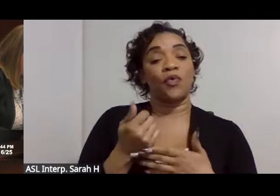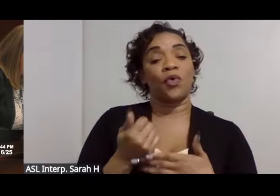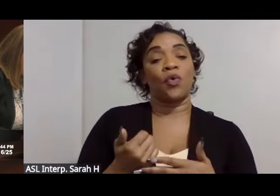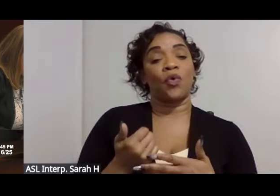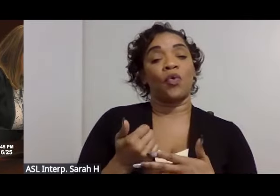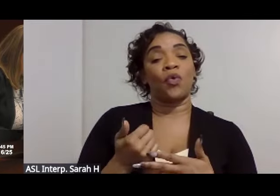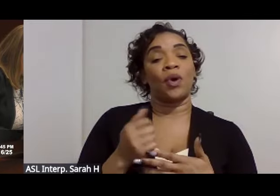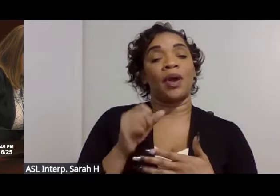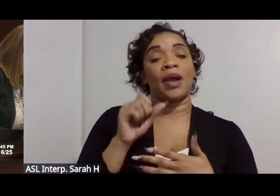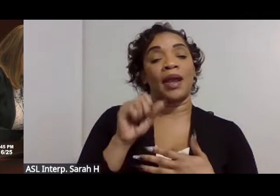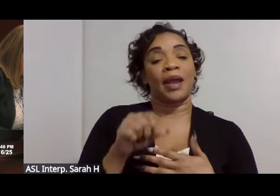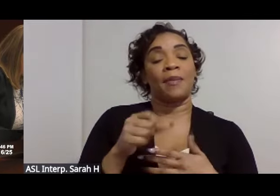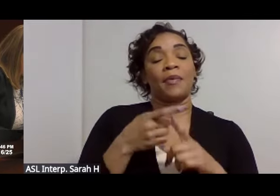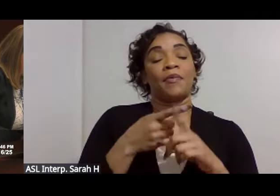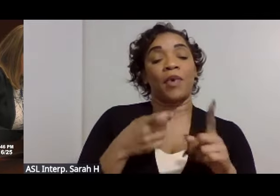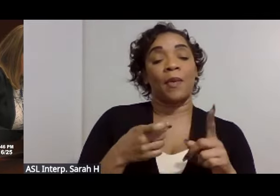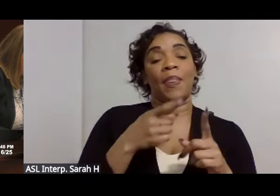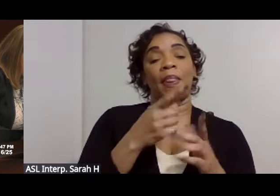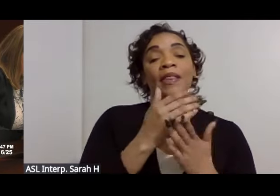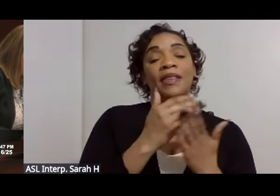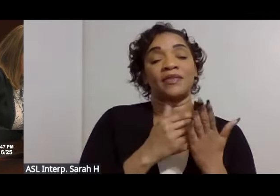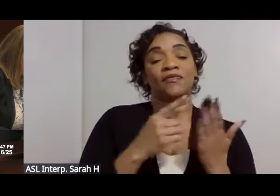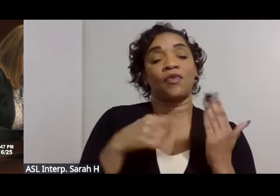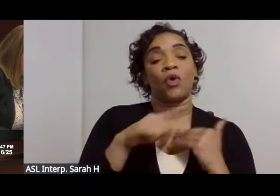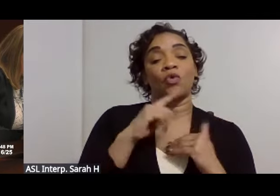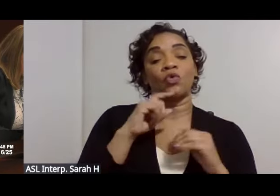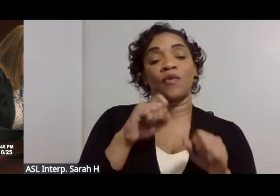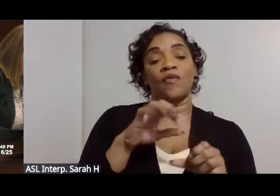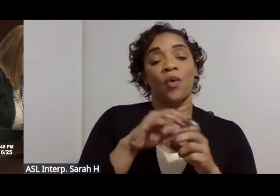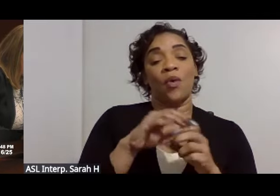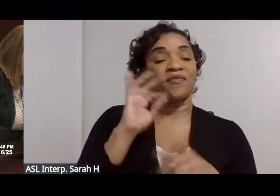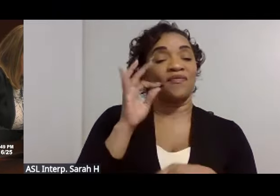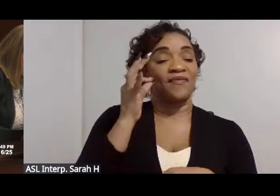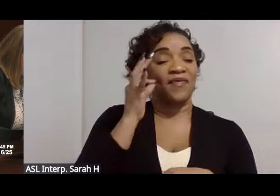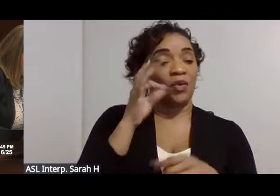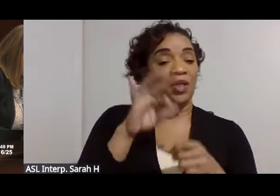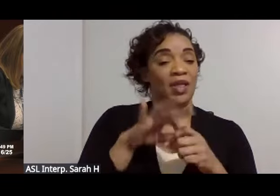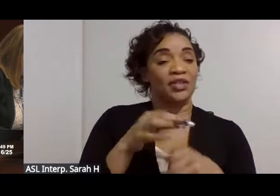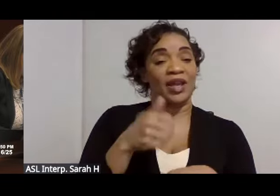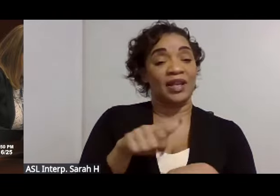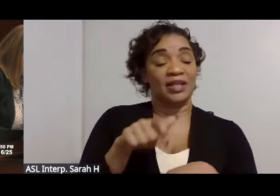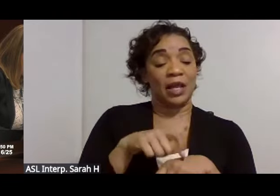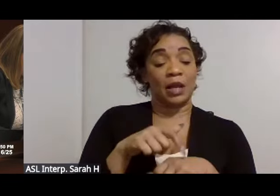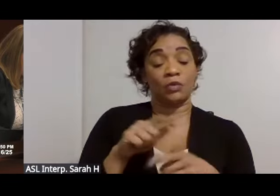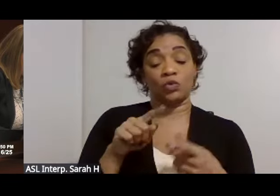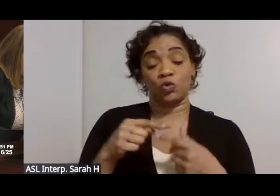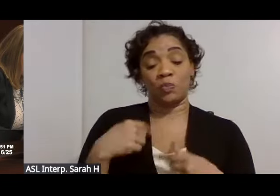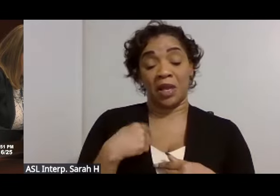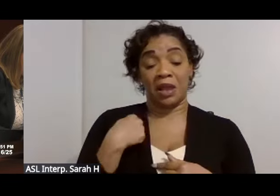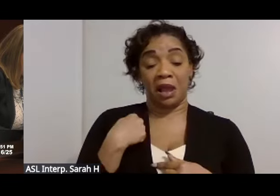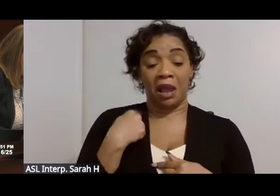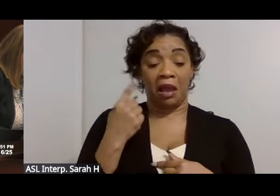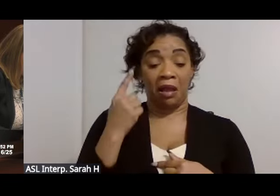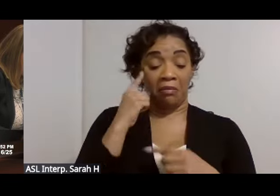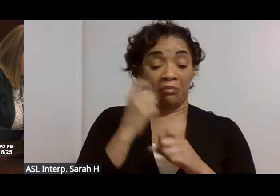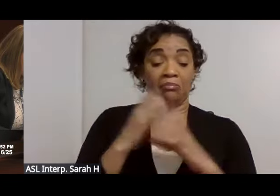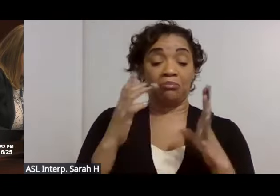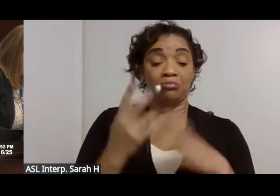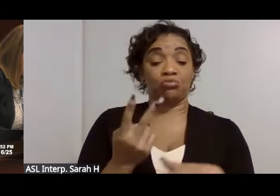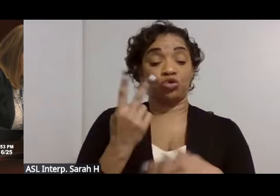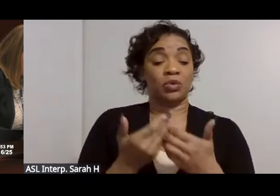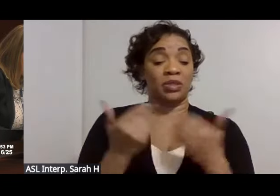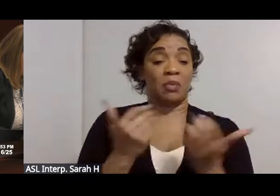federal elections at any time. So that does suggest to me 2 separate lists as well, with the insertion of the